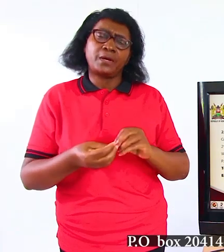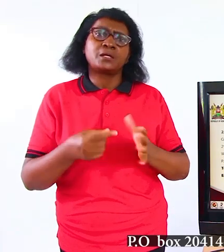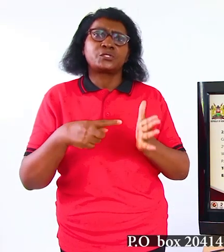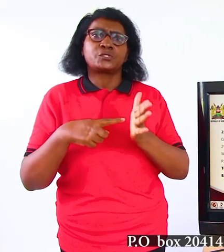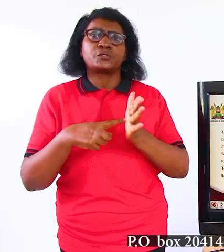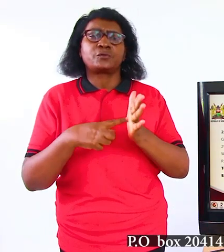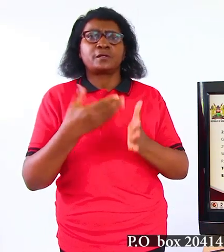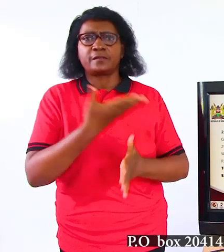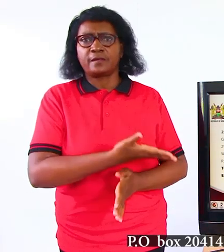20414